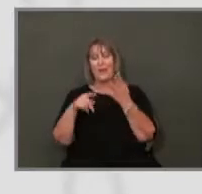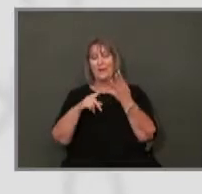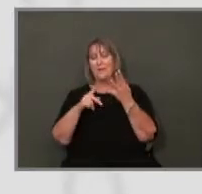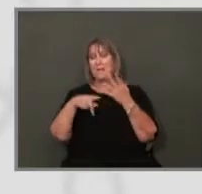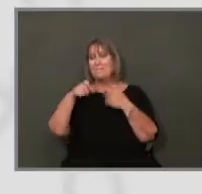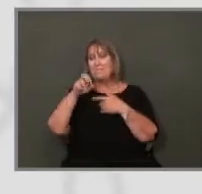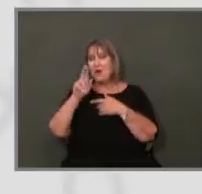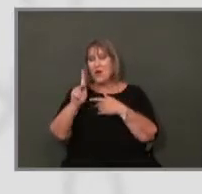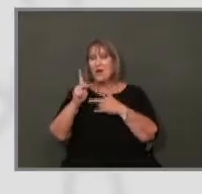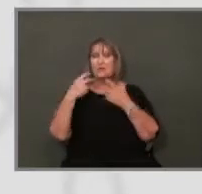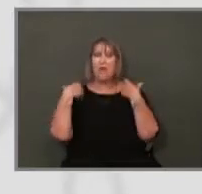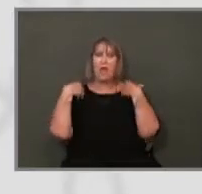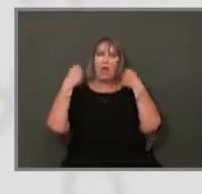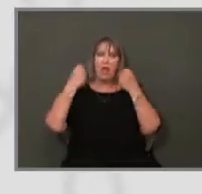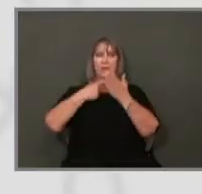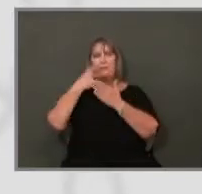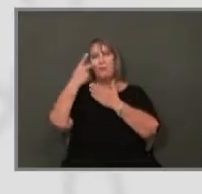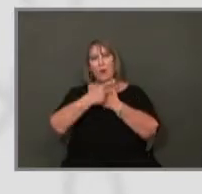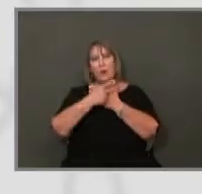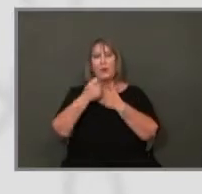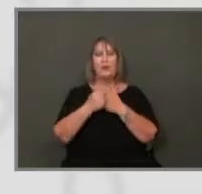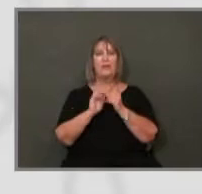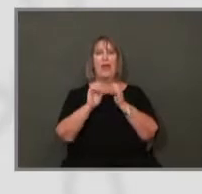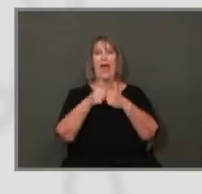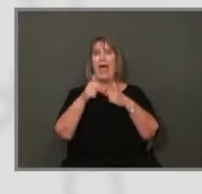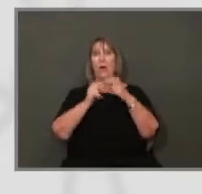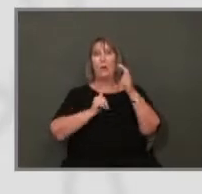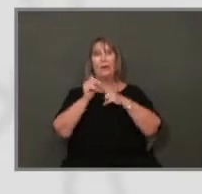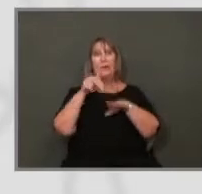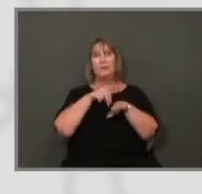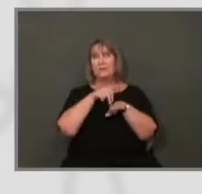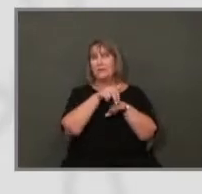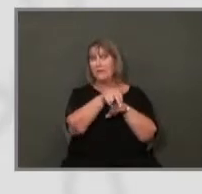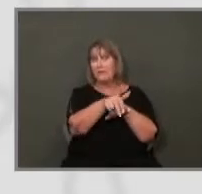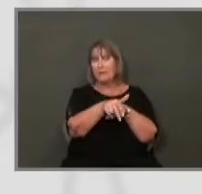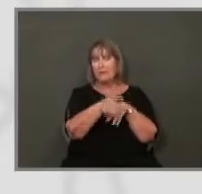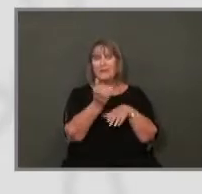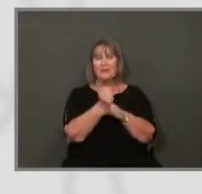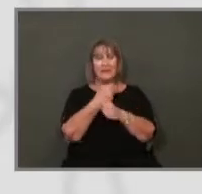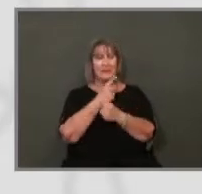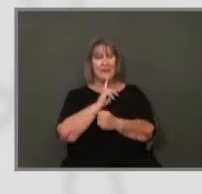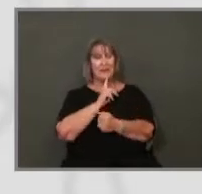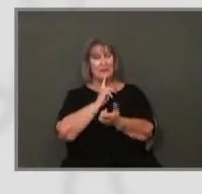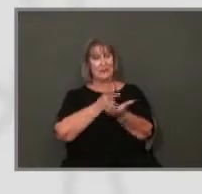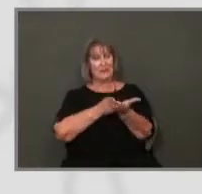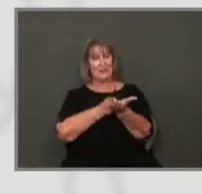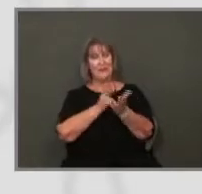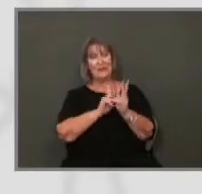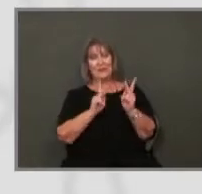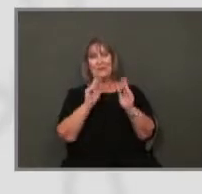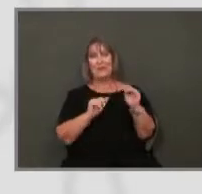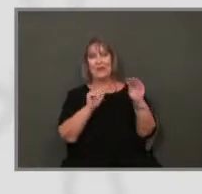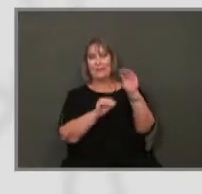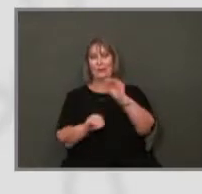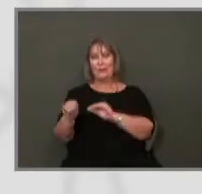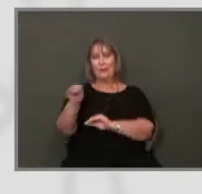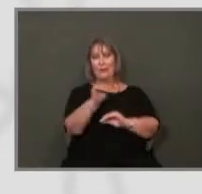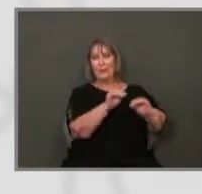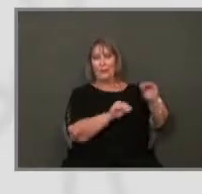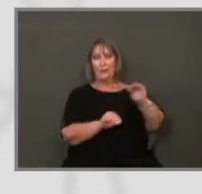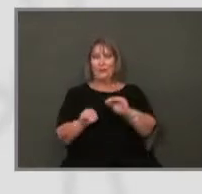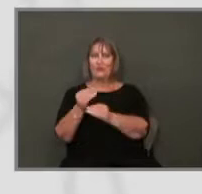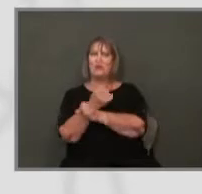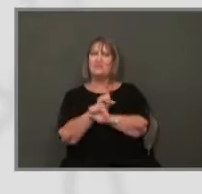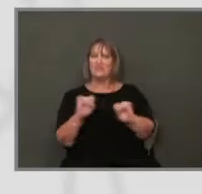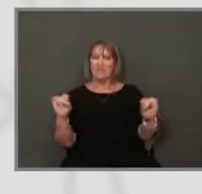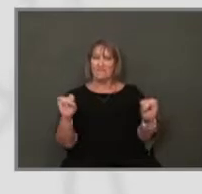healthy programming, how we build sidewalks and ensure that folks can safely move around the city. Part of